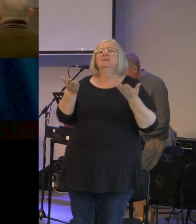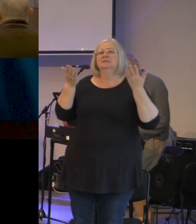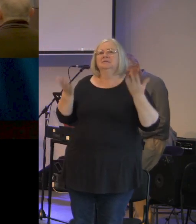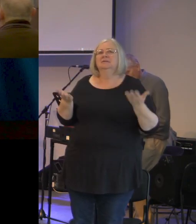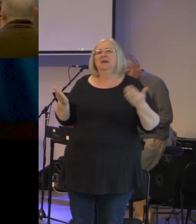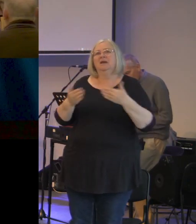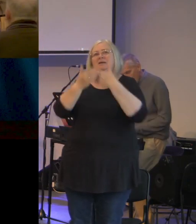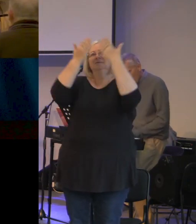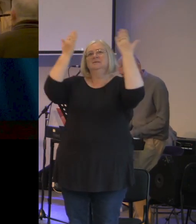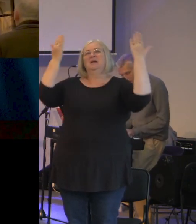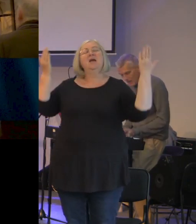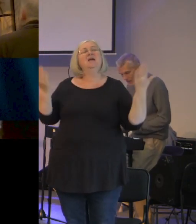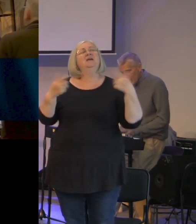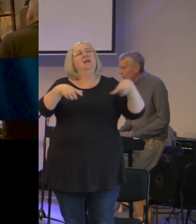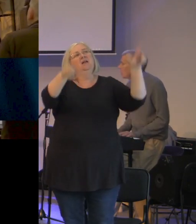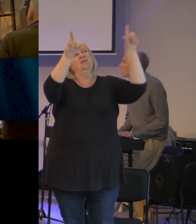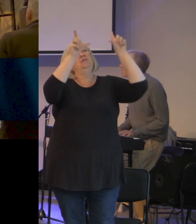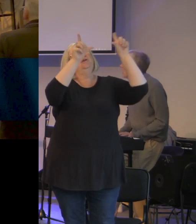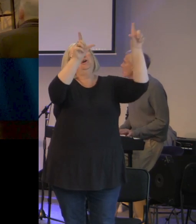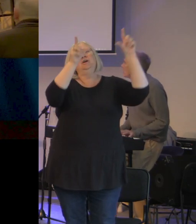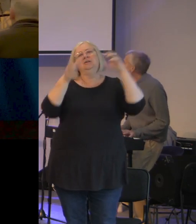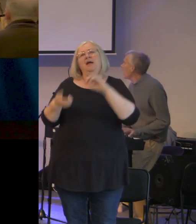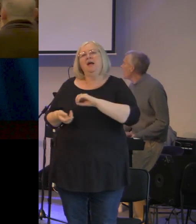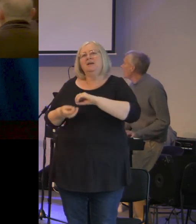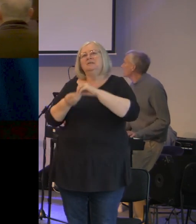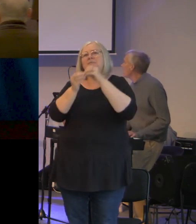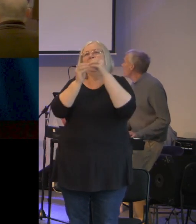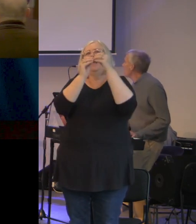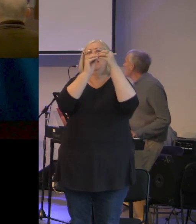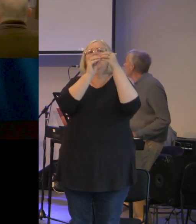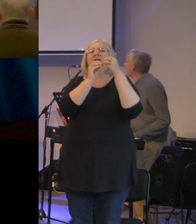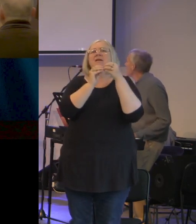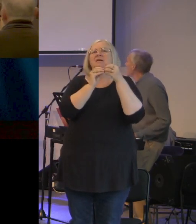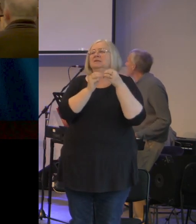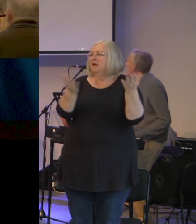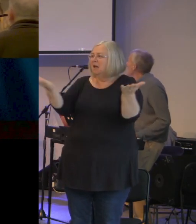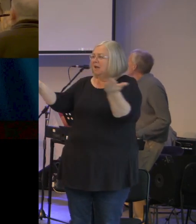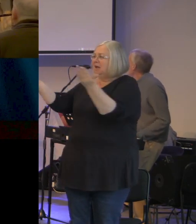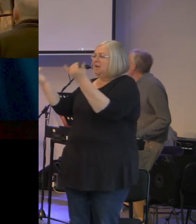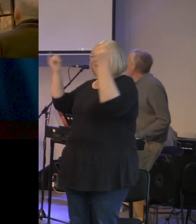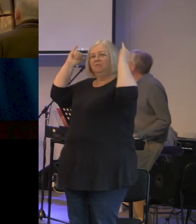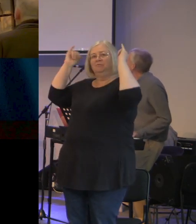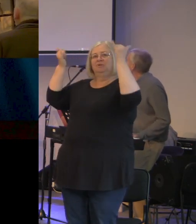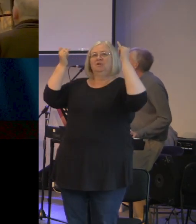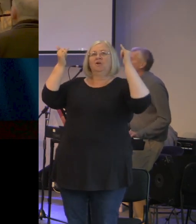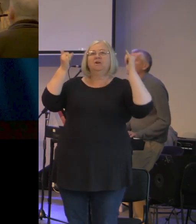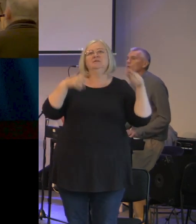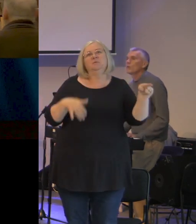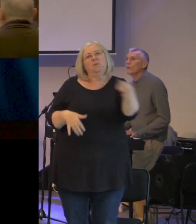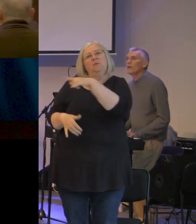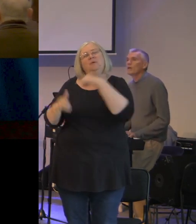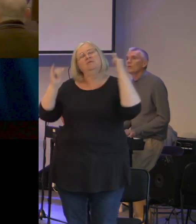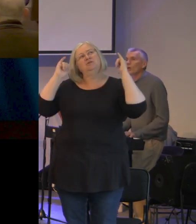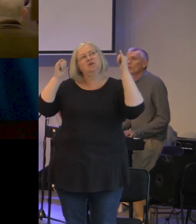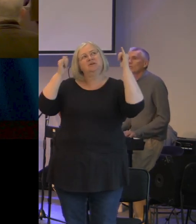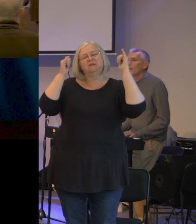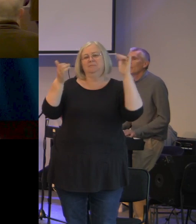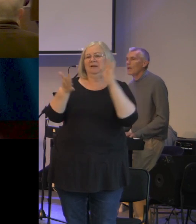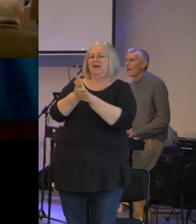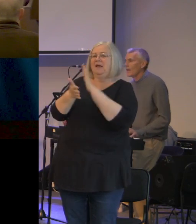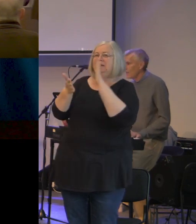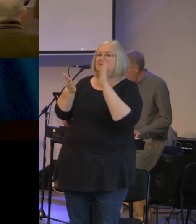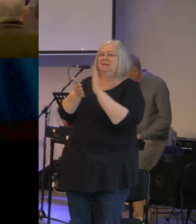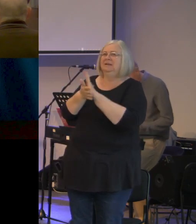name. This is the day that the Lord has made. Come and rejoice, we will rejoice